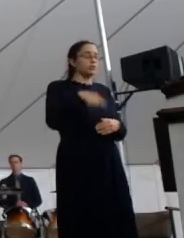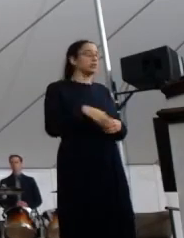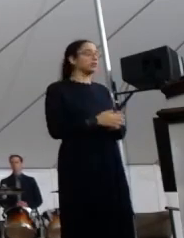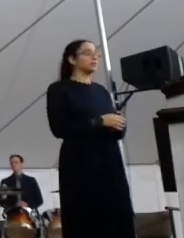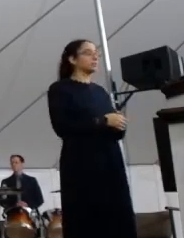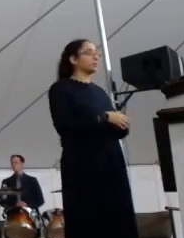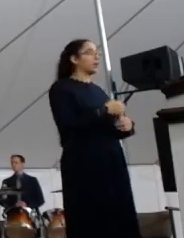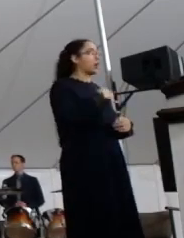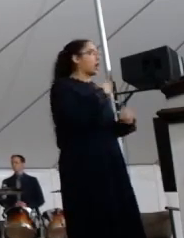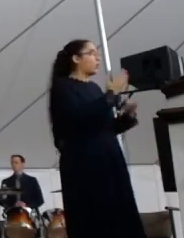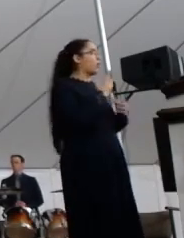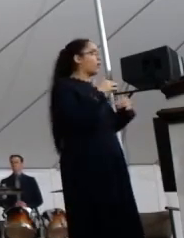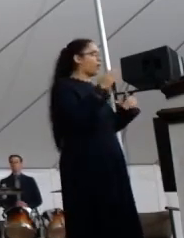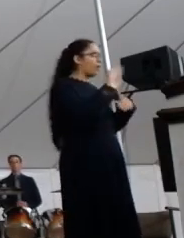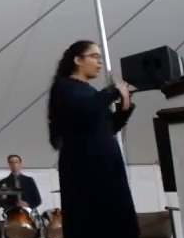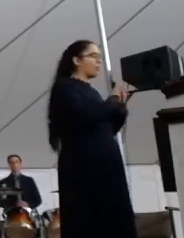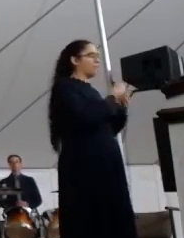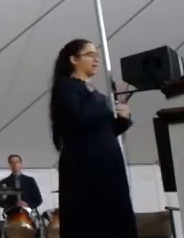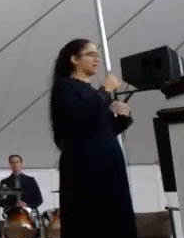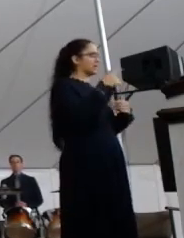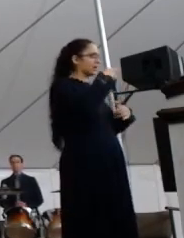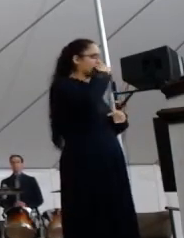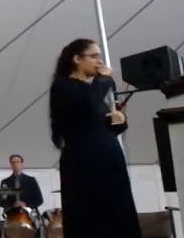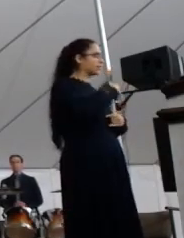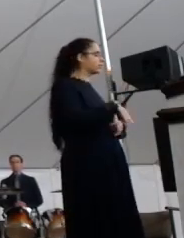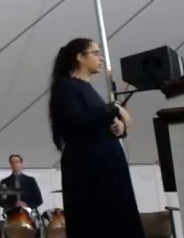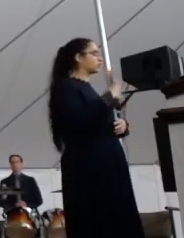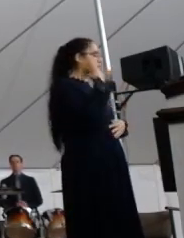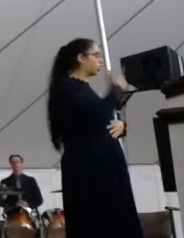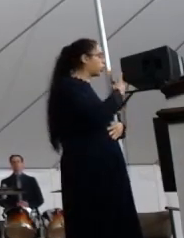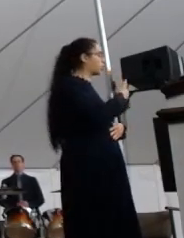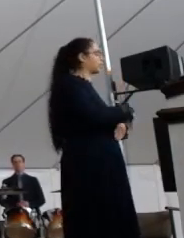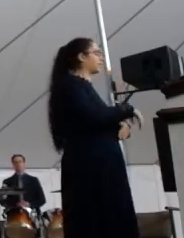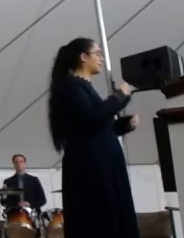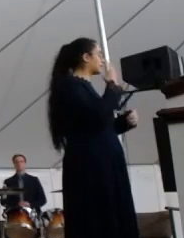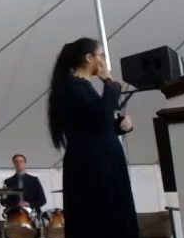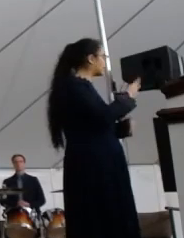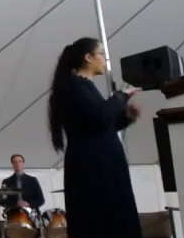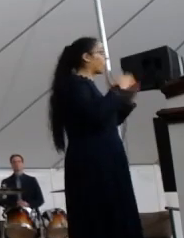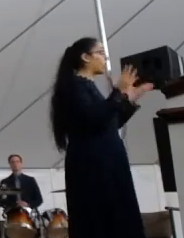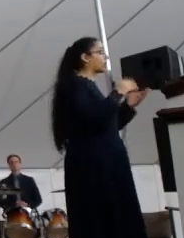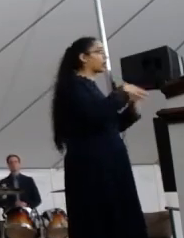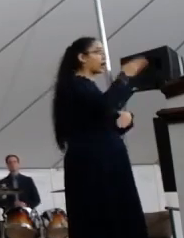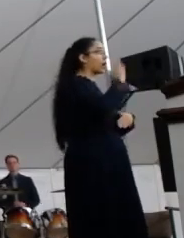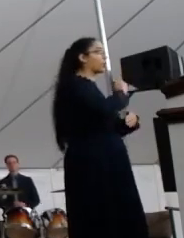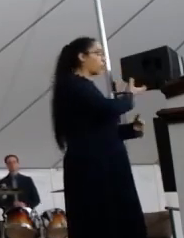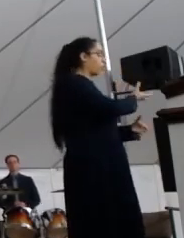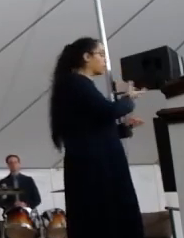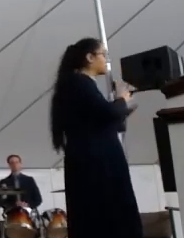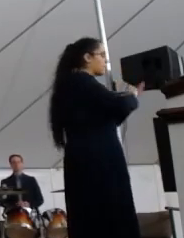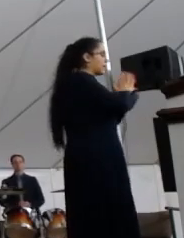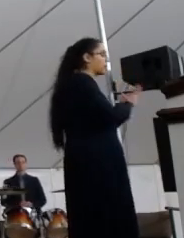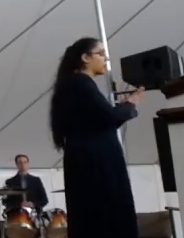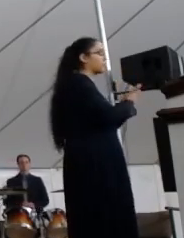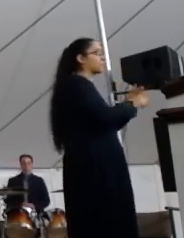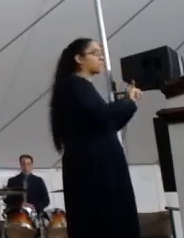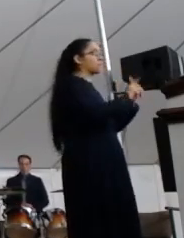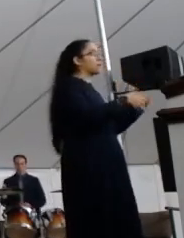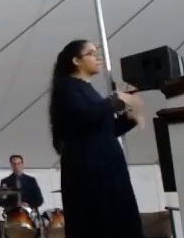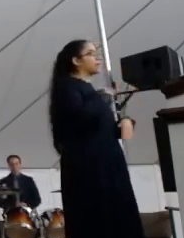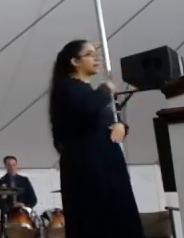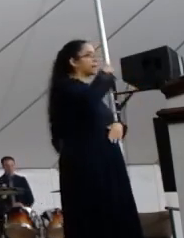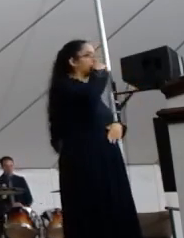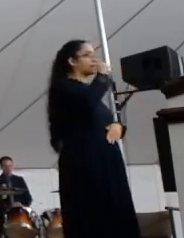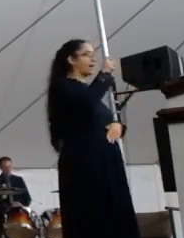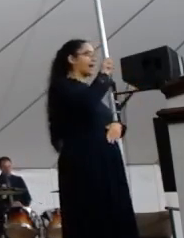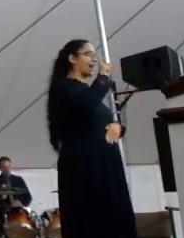every one of my kids, I'd love to shove that mirror in their face, but it doesn't work. They've got to go to an altar for themselves. And they got to open that